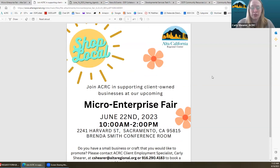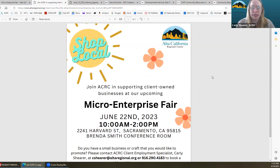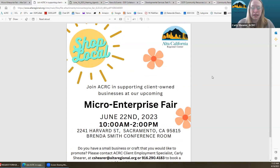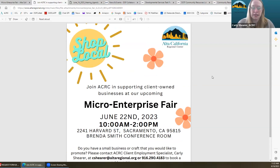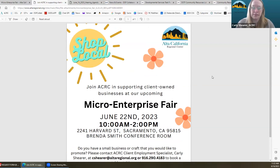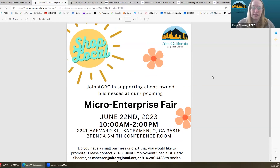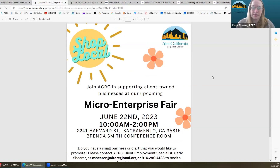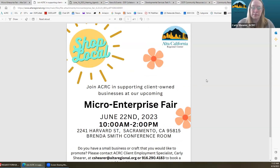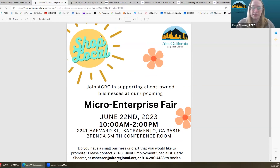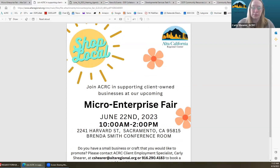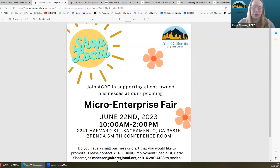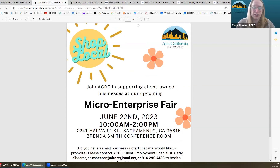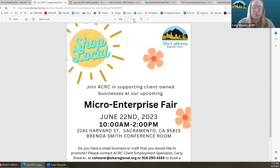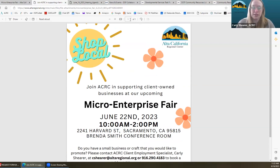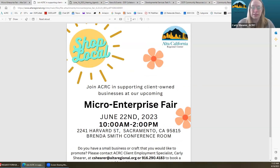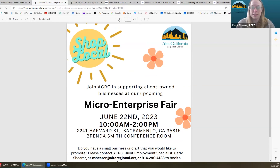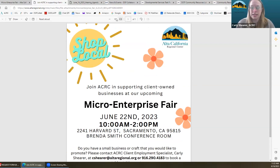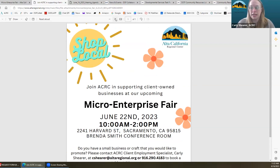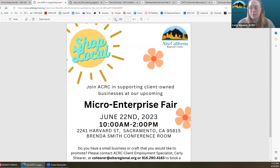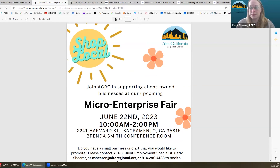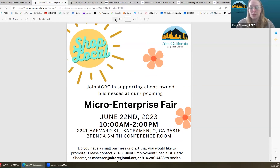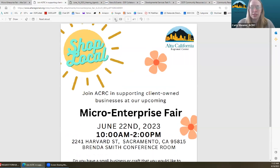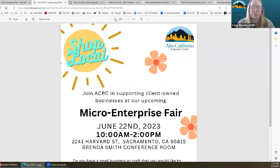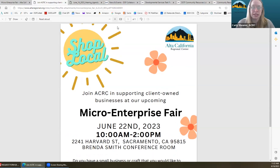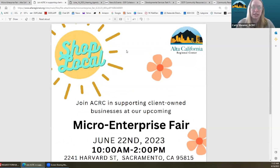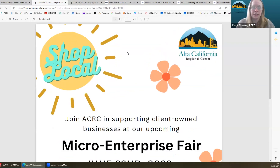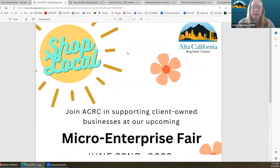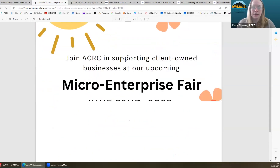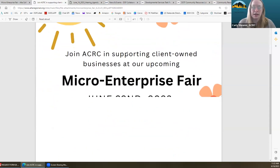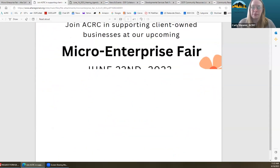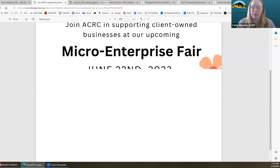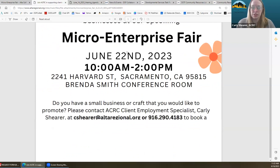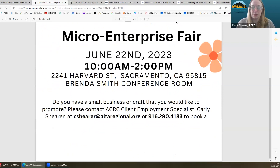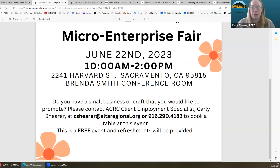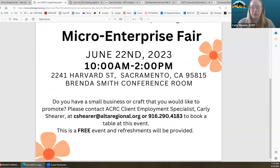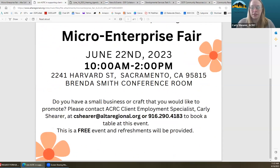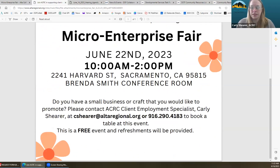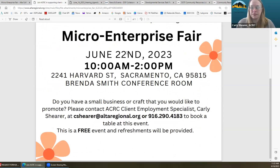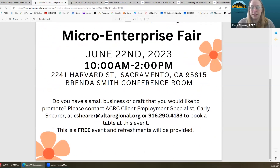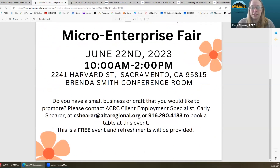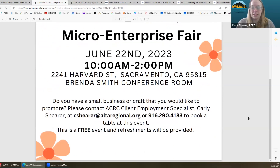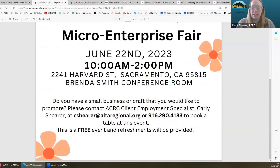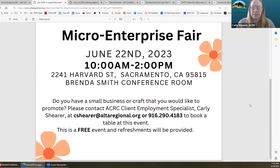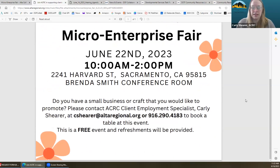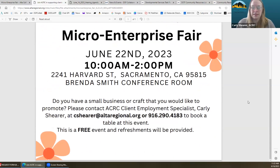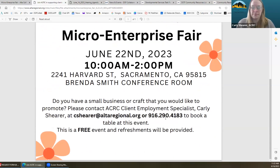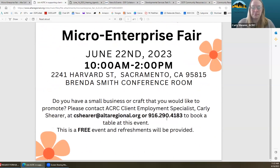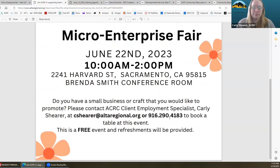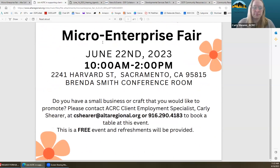of fun. We're going to have some refreshments, music playing. It'll just be a really fun event for us